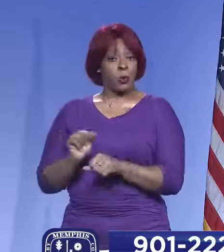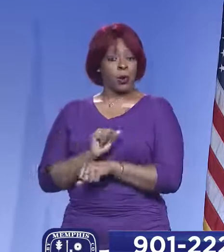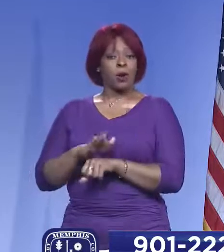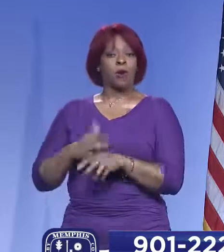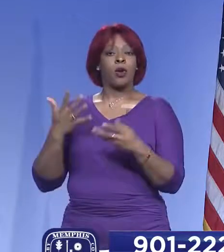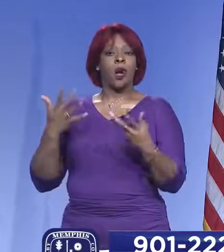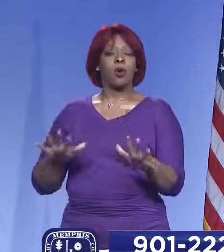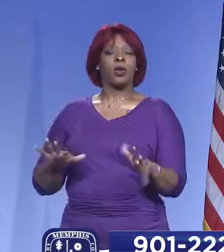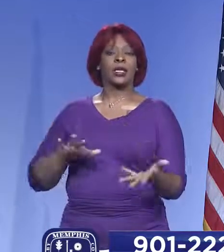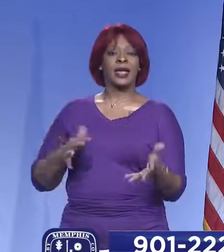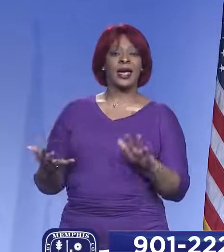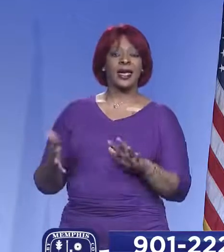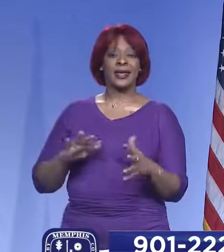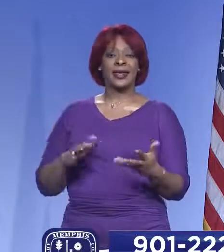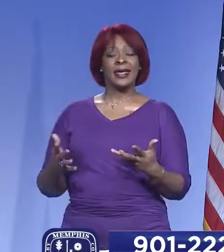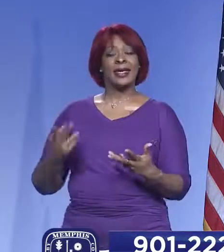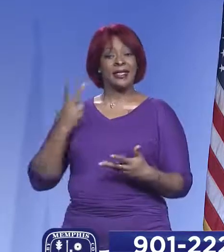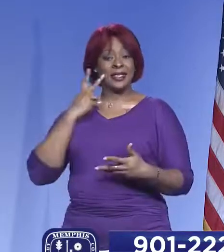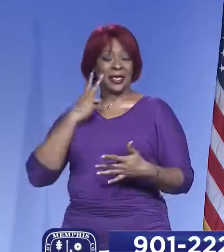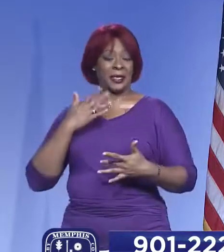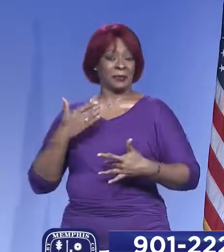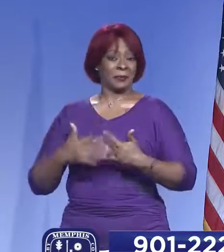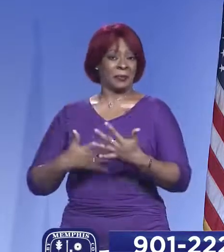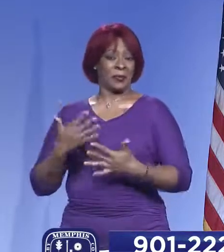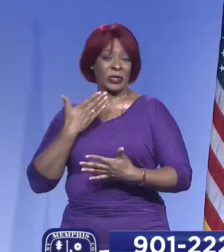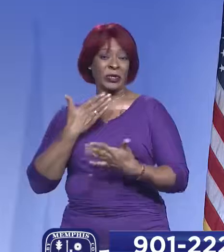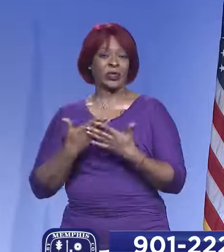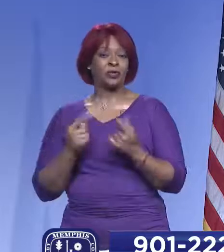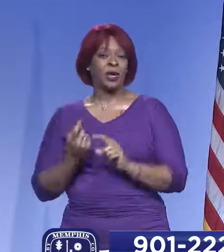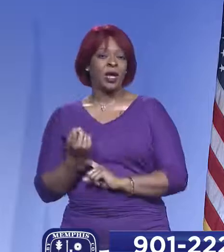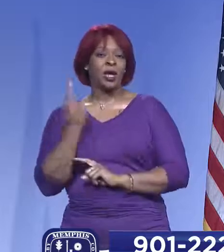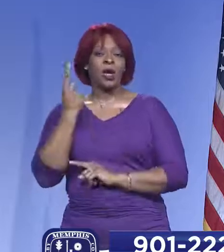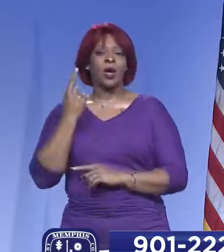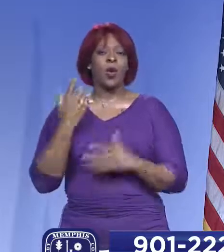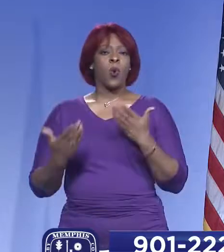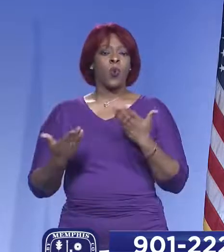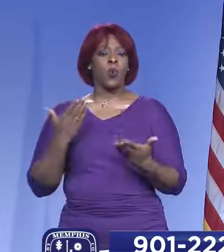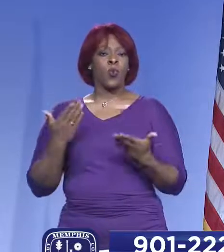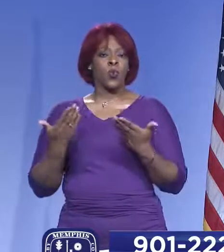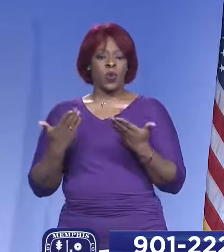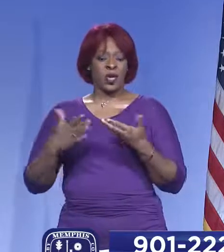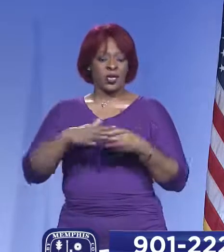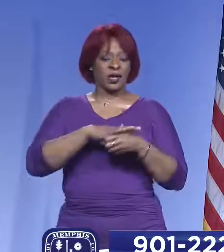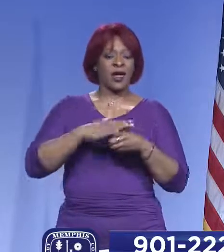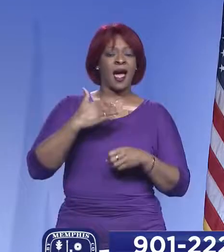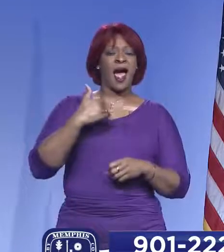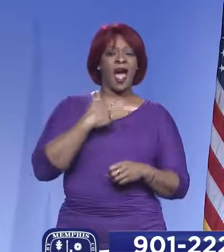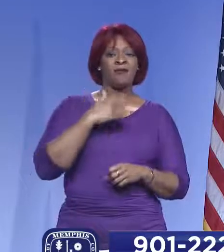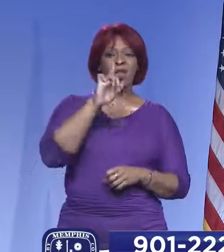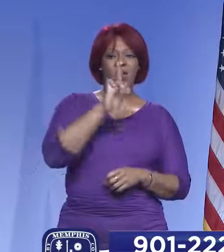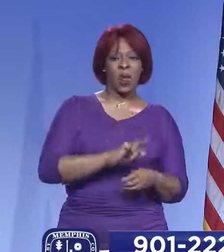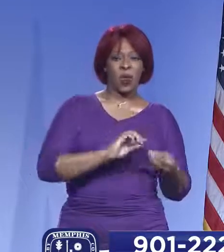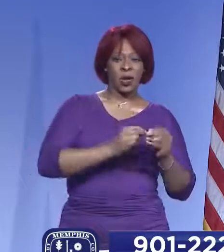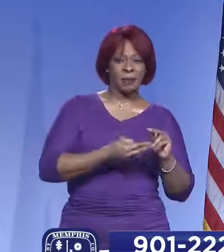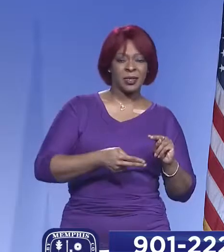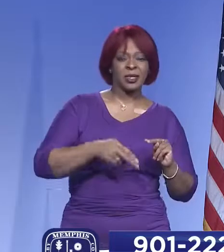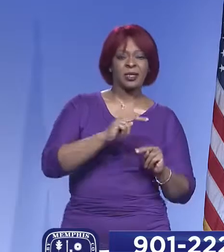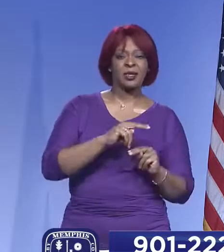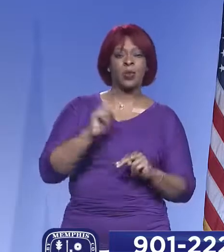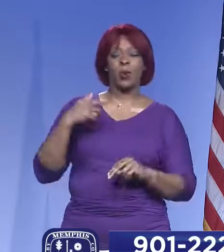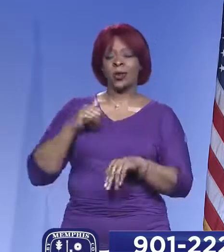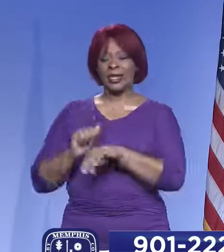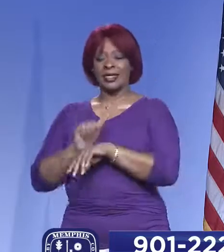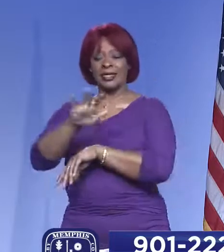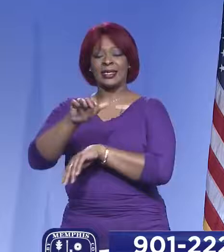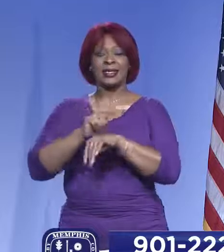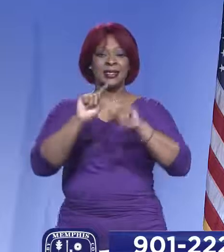already kind of seen the fruits of it, is to try to understand which zip codes have low uptake and where we might send out street teams in